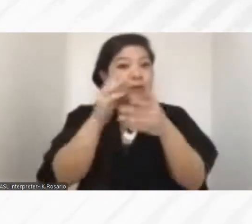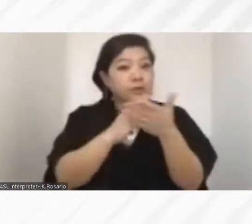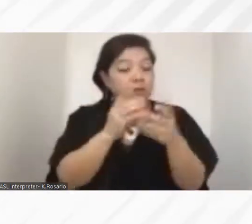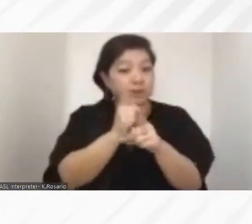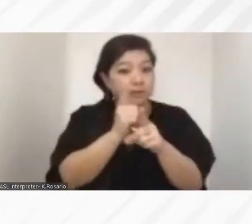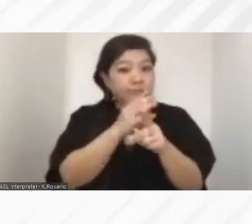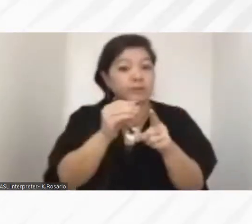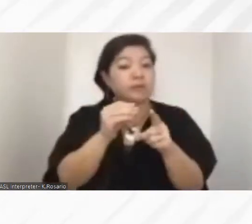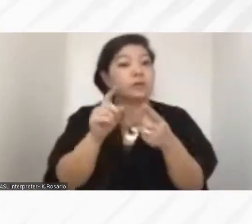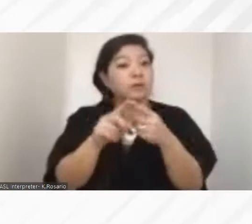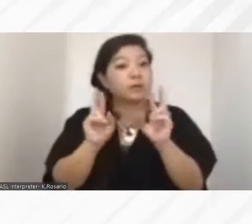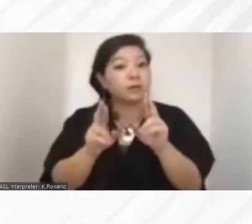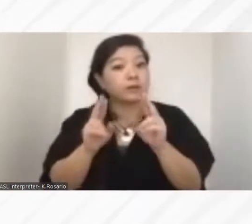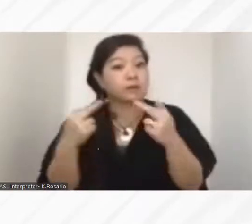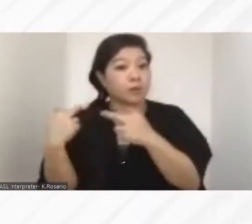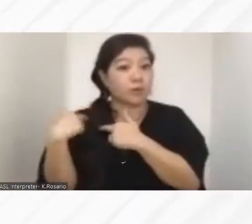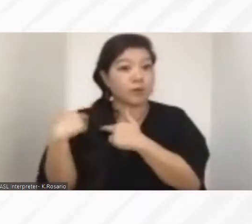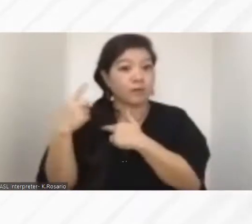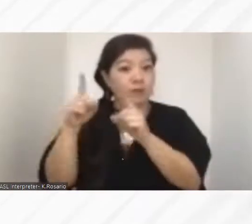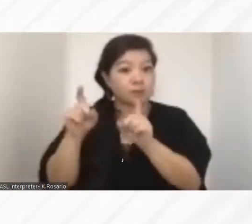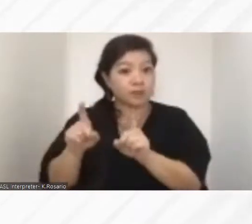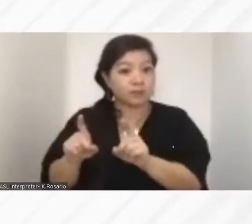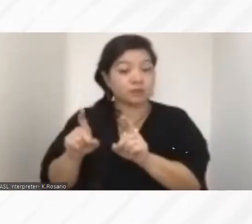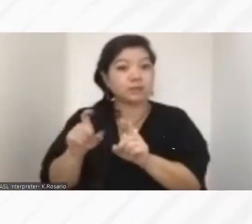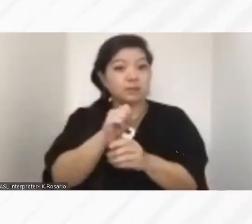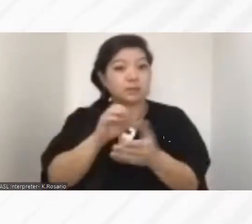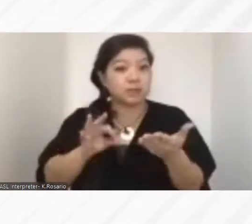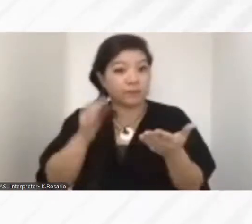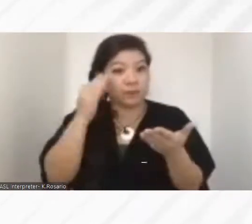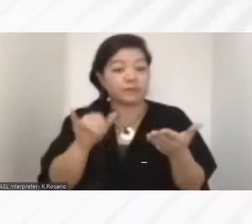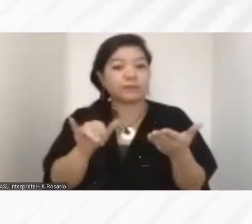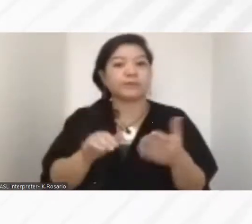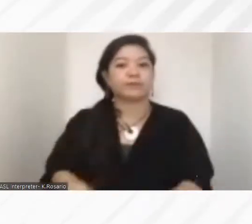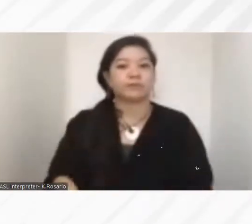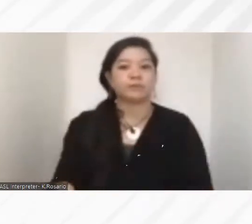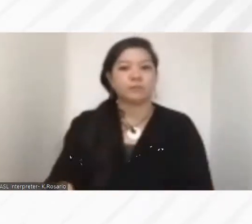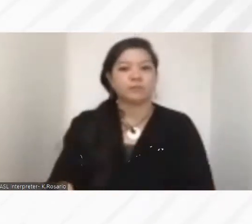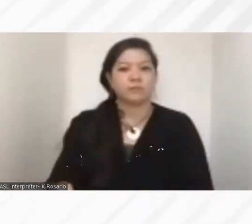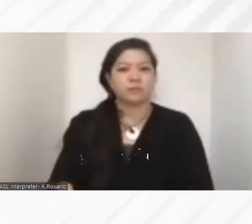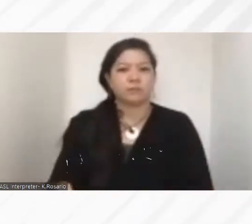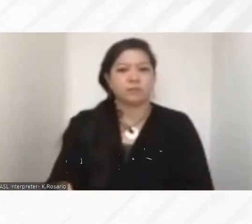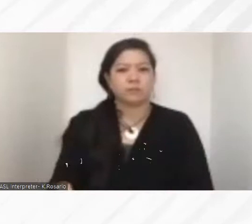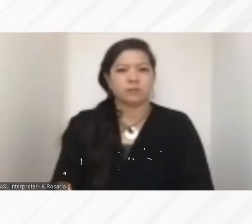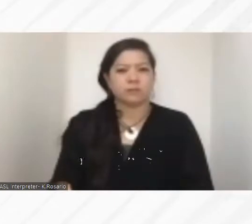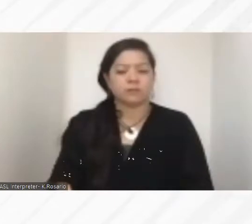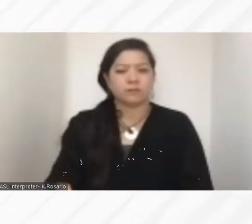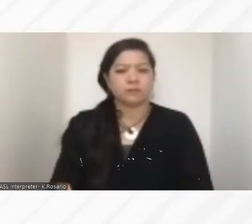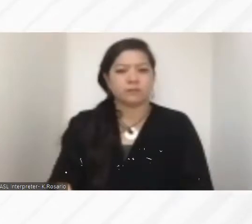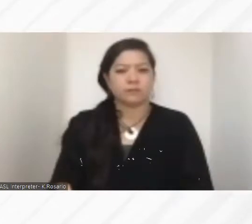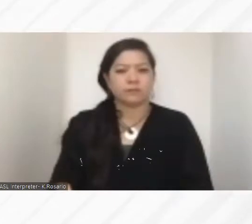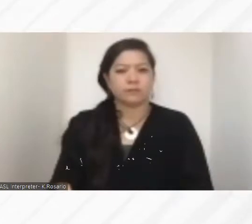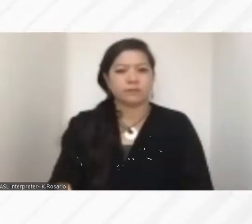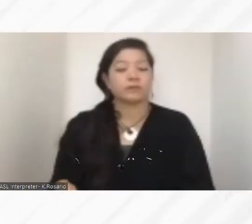to be responsible for the testing of staff as part of its routine operations. As in many places, in